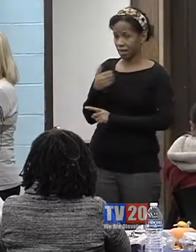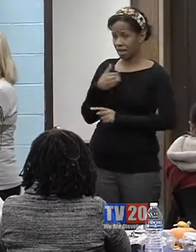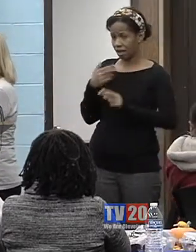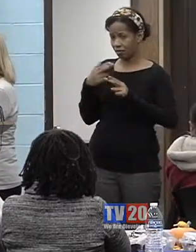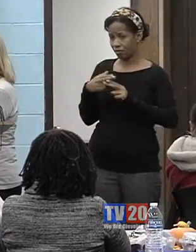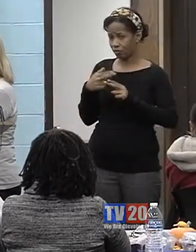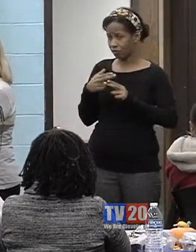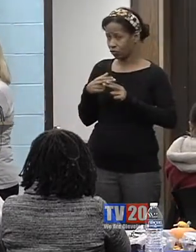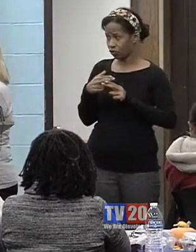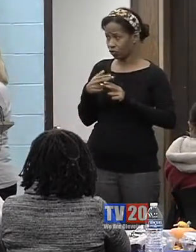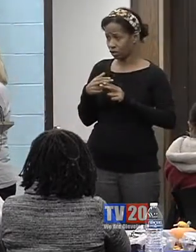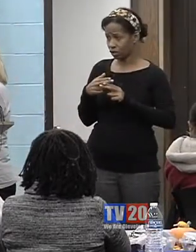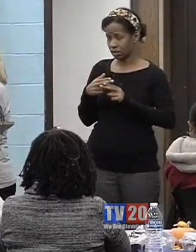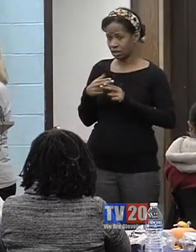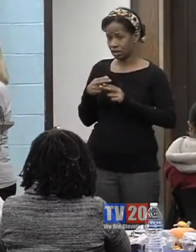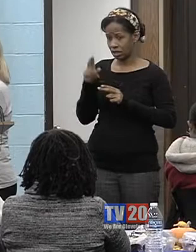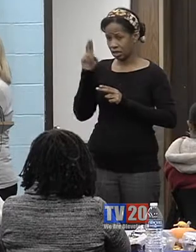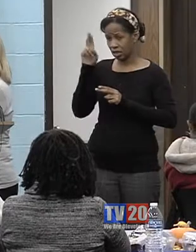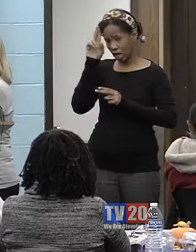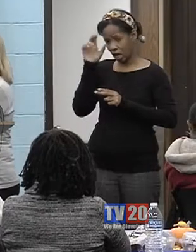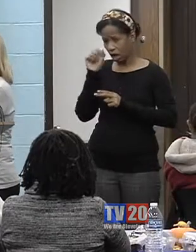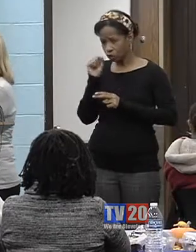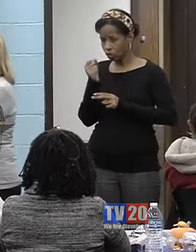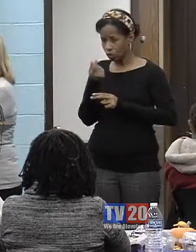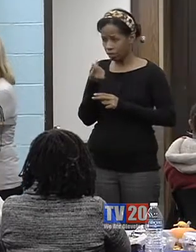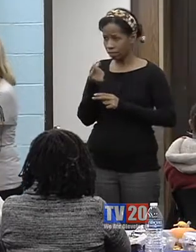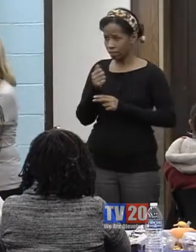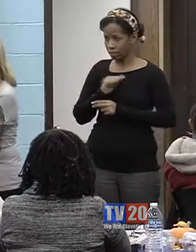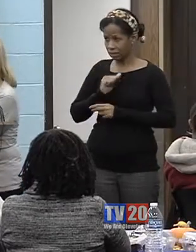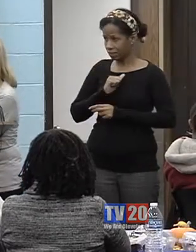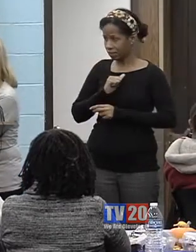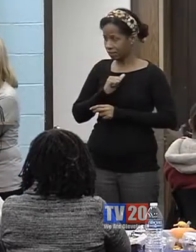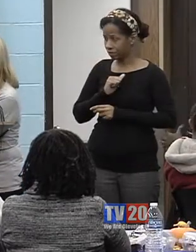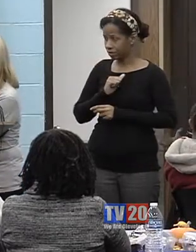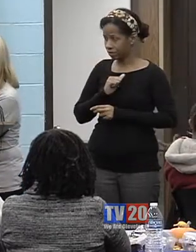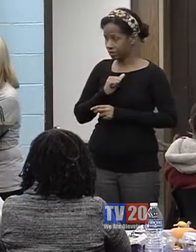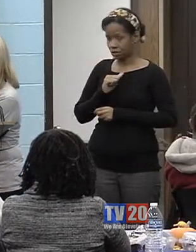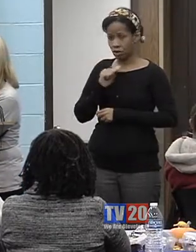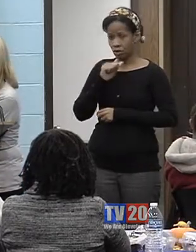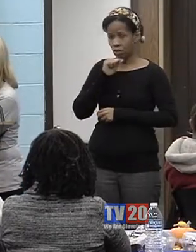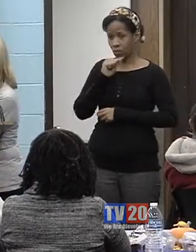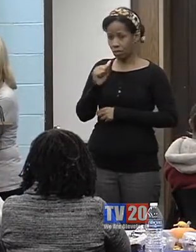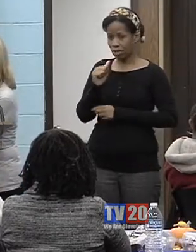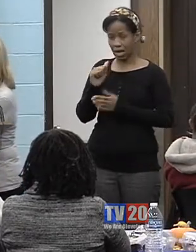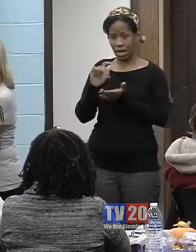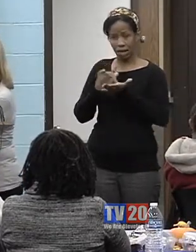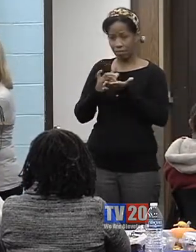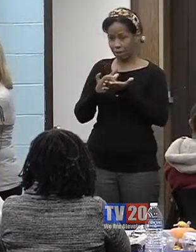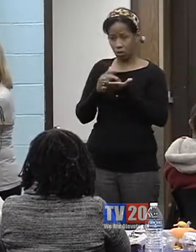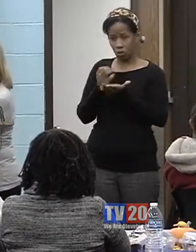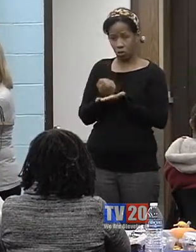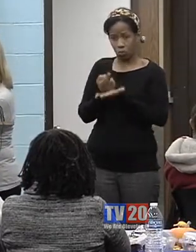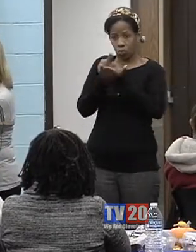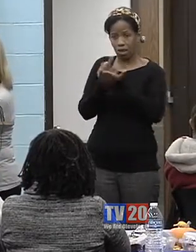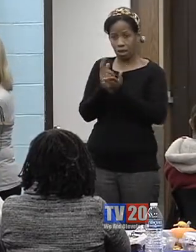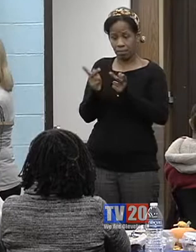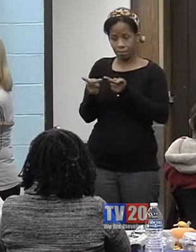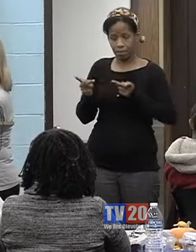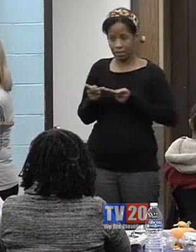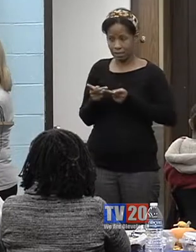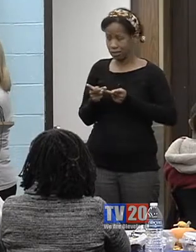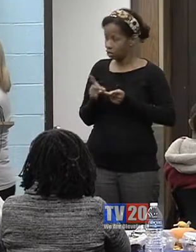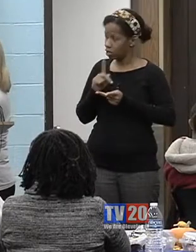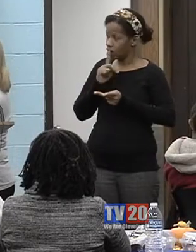call predicament. Are you familiar with that? We are a non-medical rehabilitation facility, and I